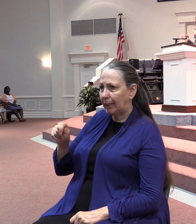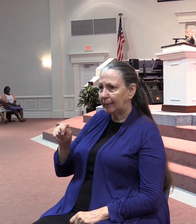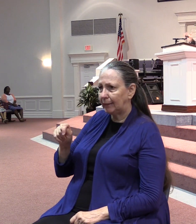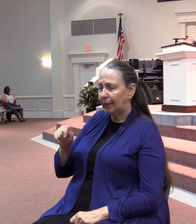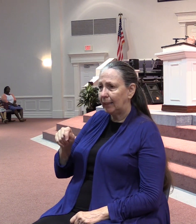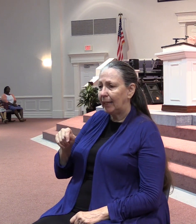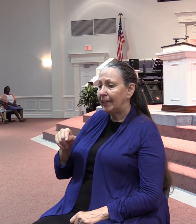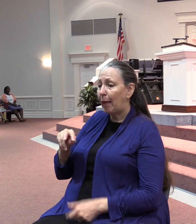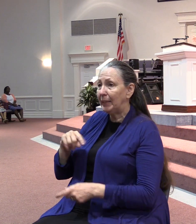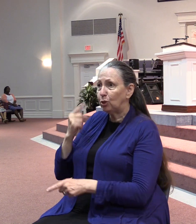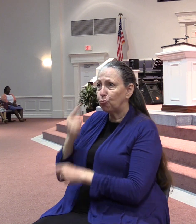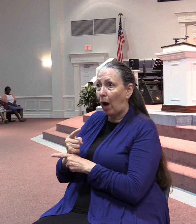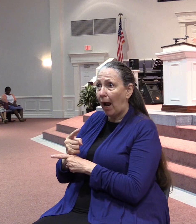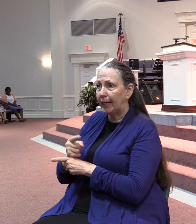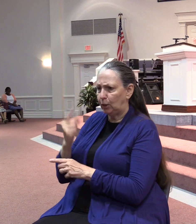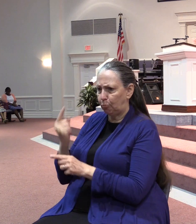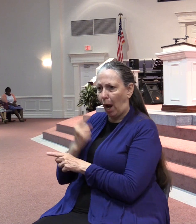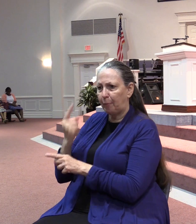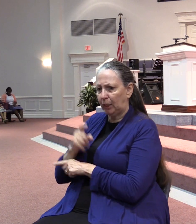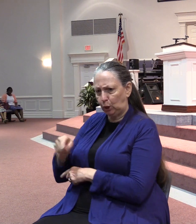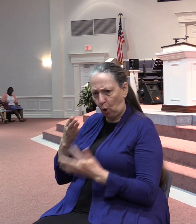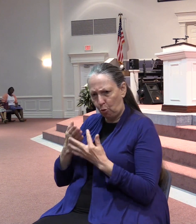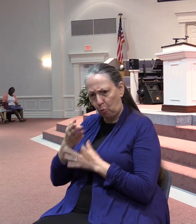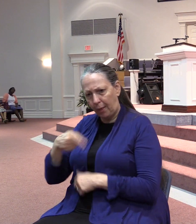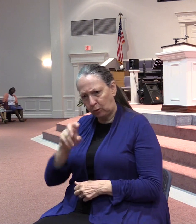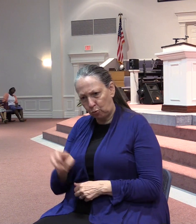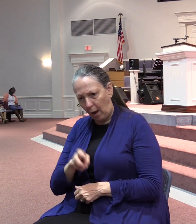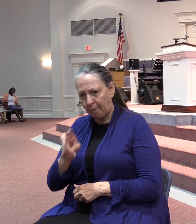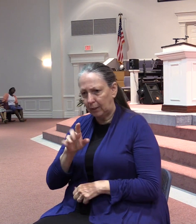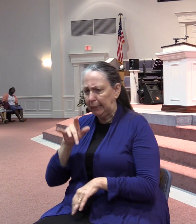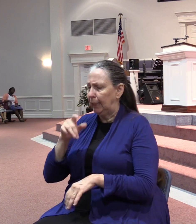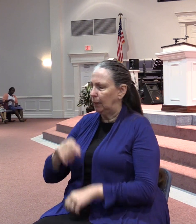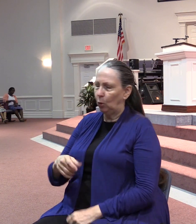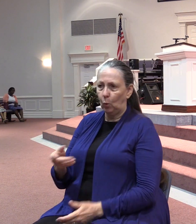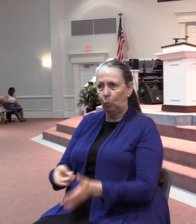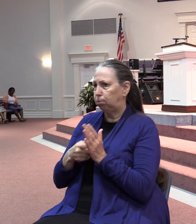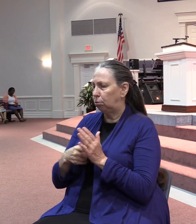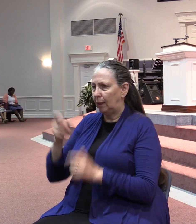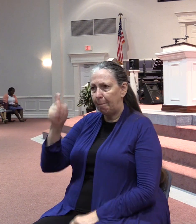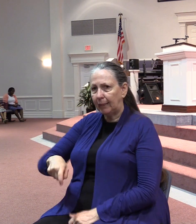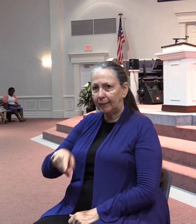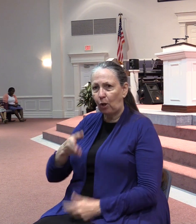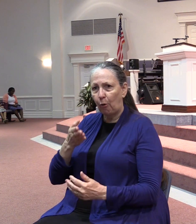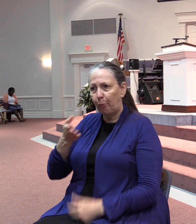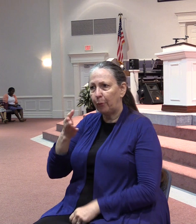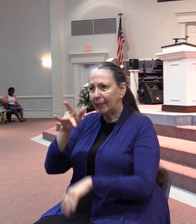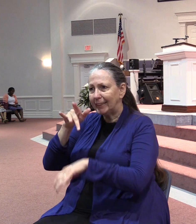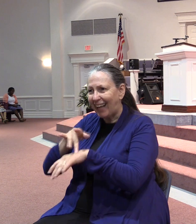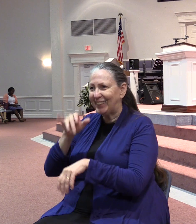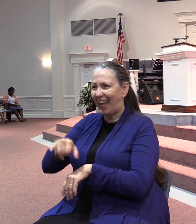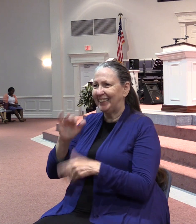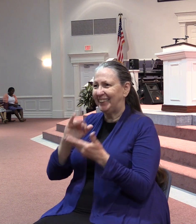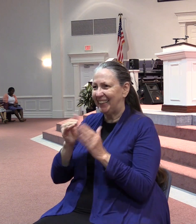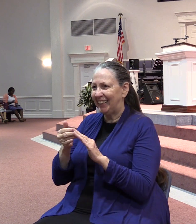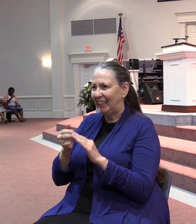that it is right, it is proper, it is necessary, it is required. He had